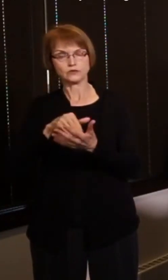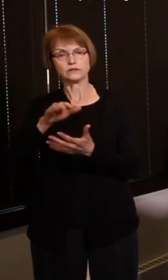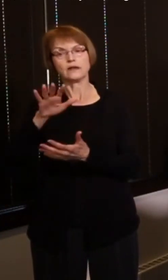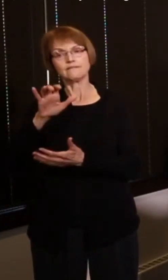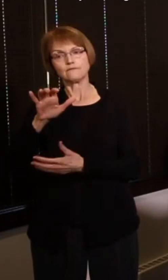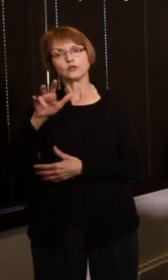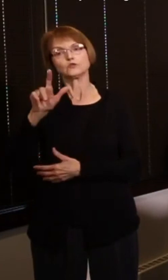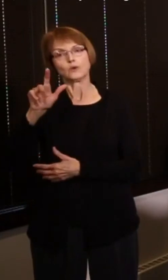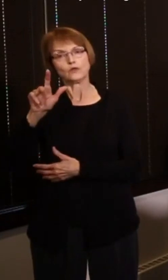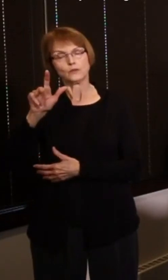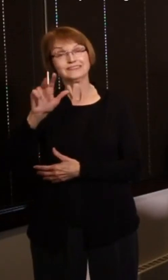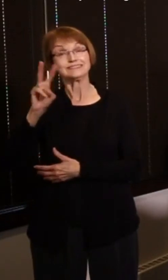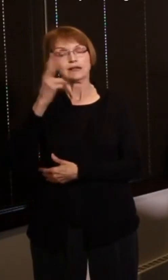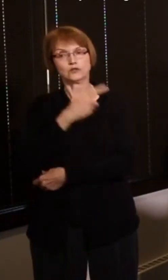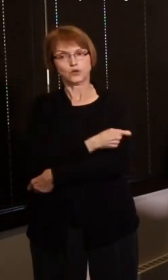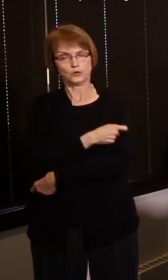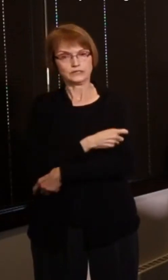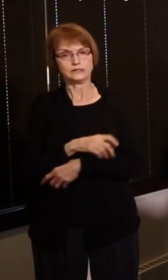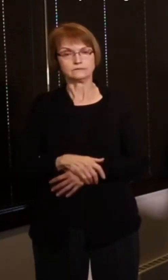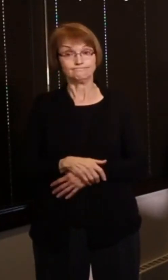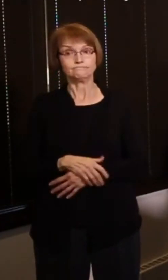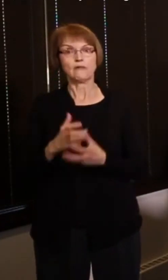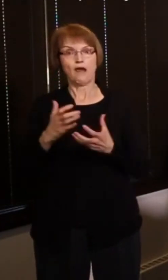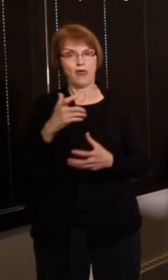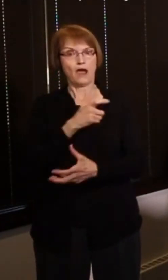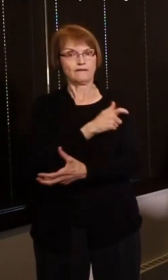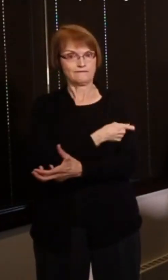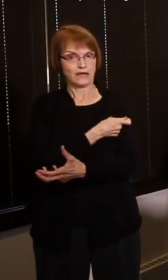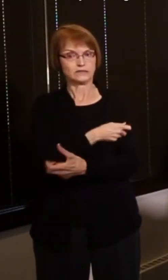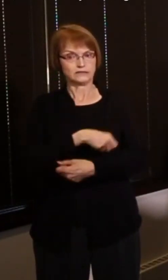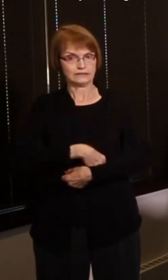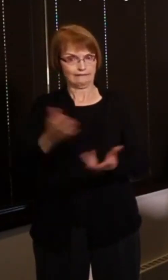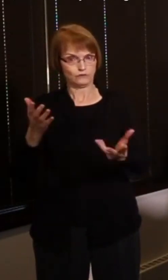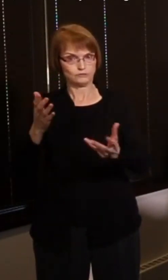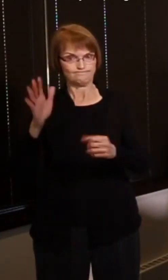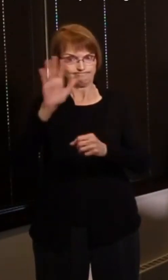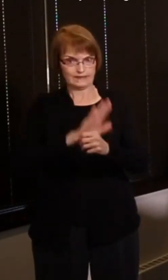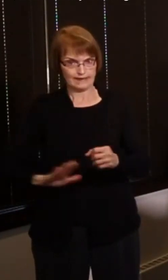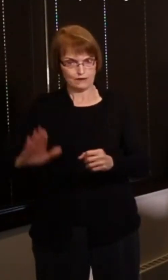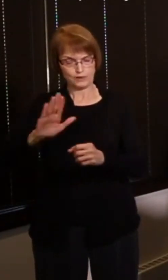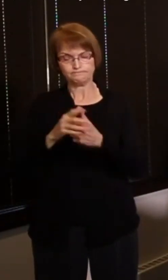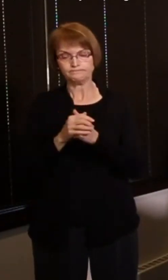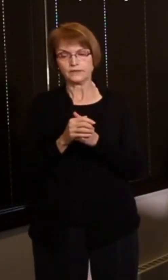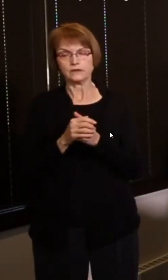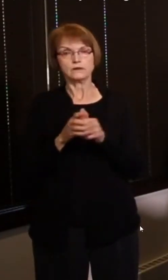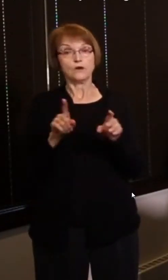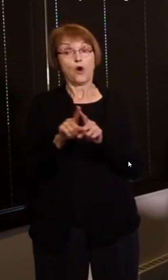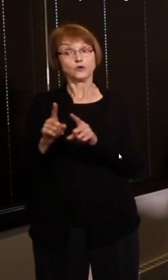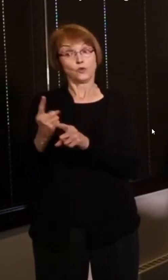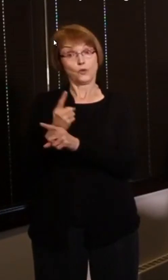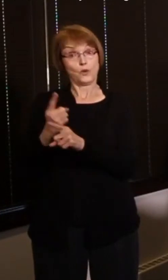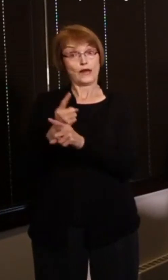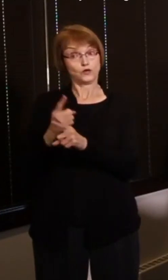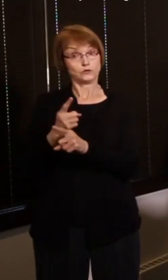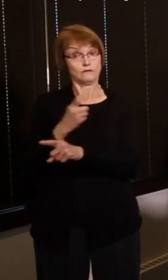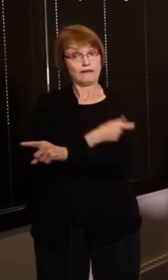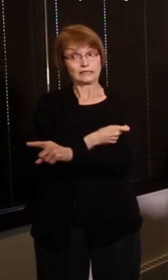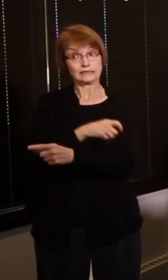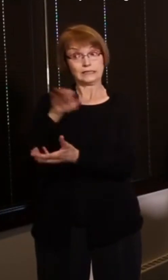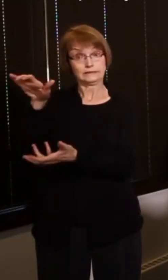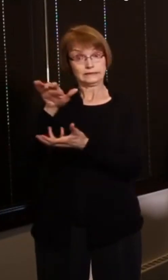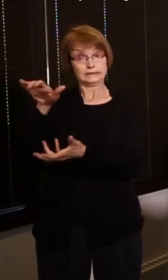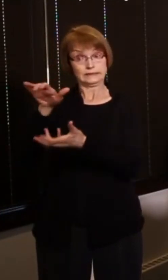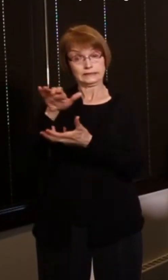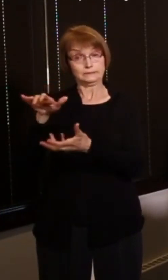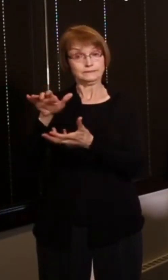309,523 second doses. So quite a bit of vaccine delivered within the area. So in addition to that regular supply of vaccine that's